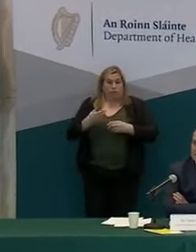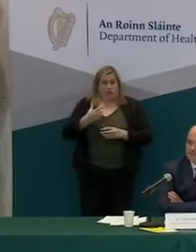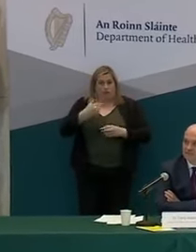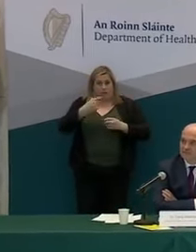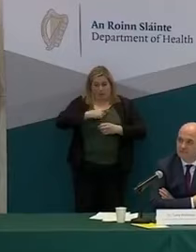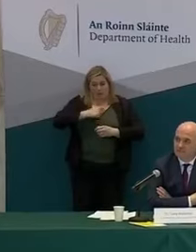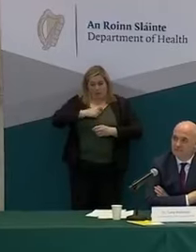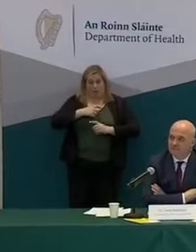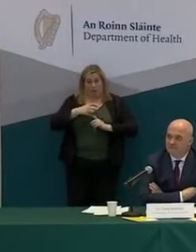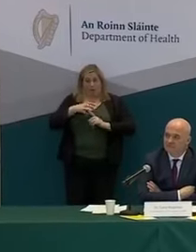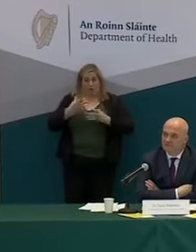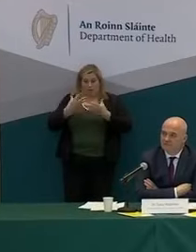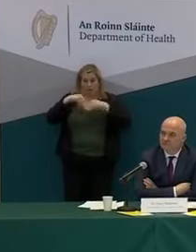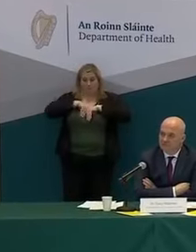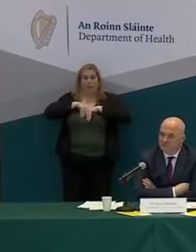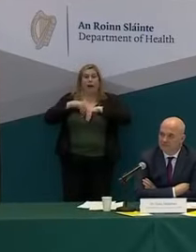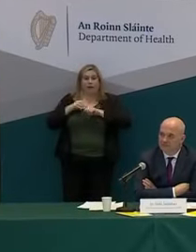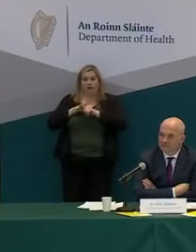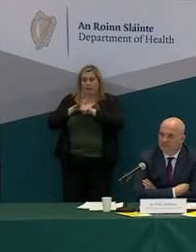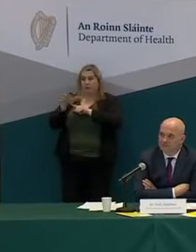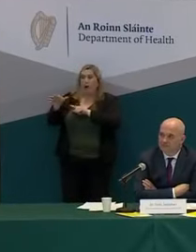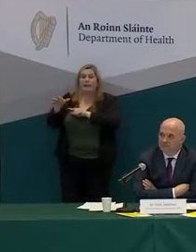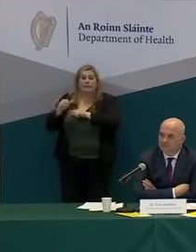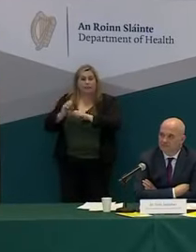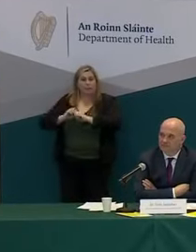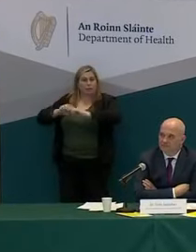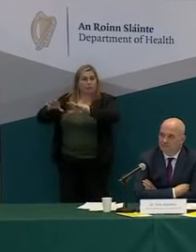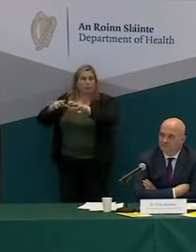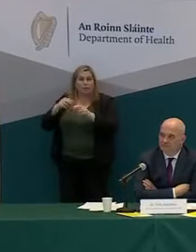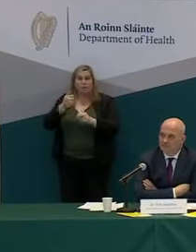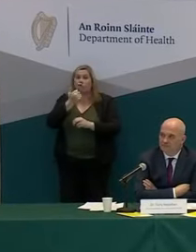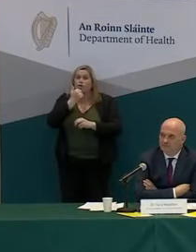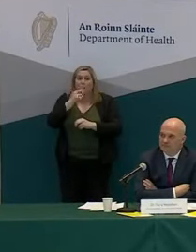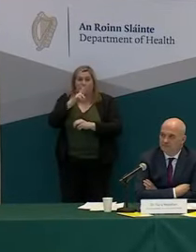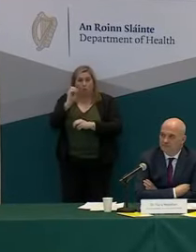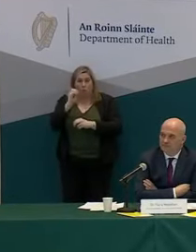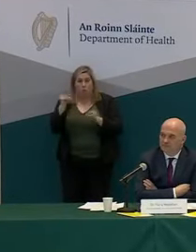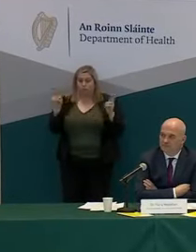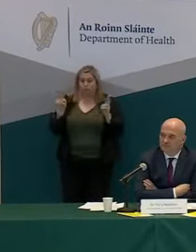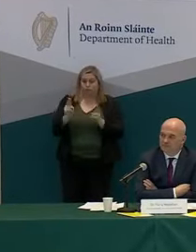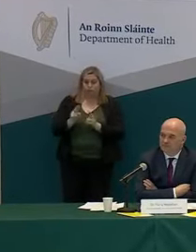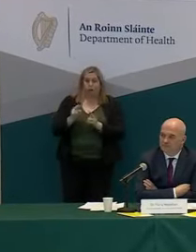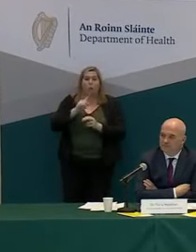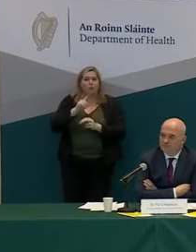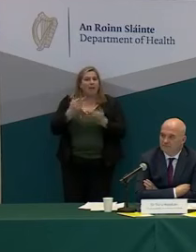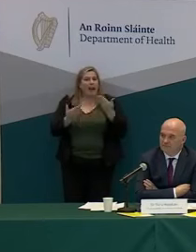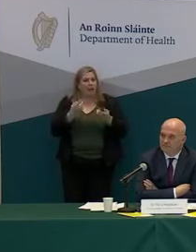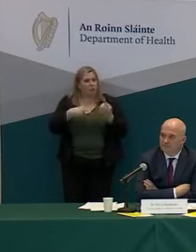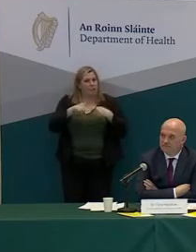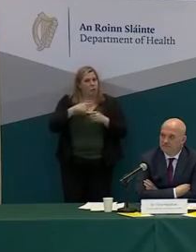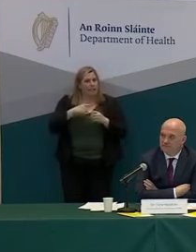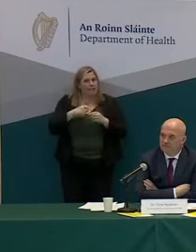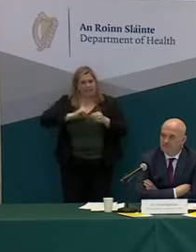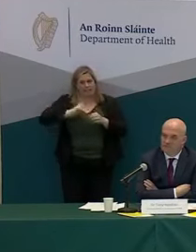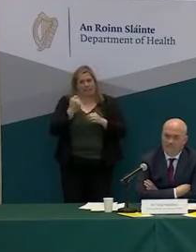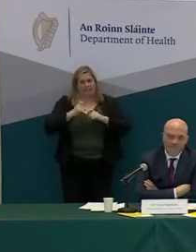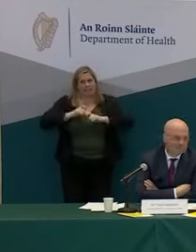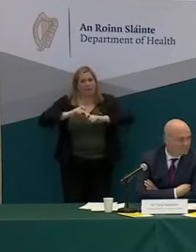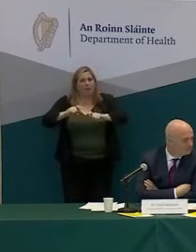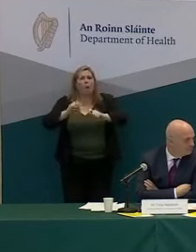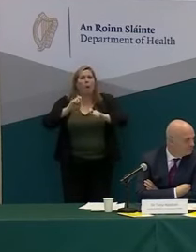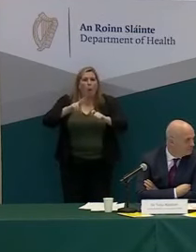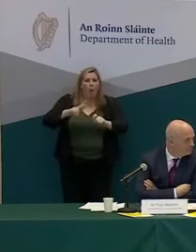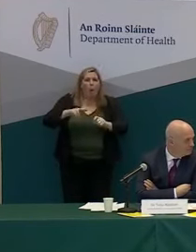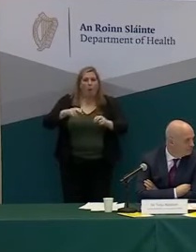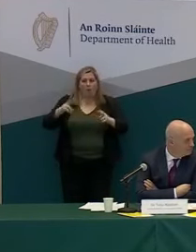and the public to get it to where it is now. So how do we drive it even lower? Is it just a case of getting the testing right now, or what